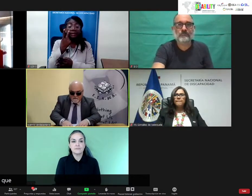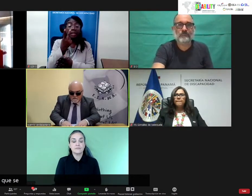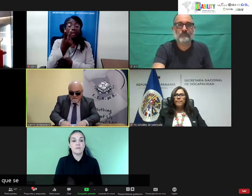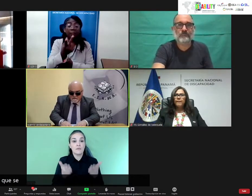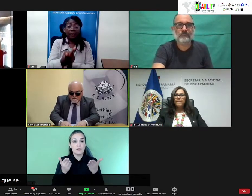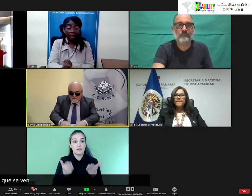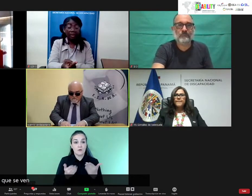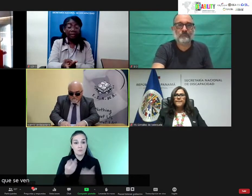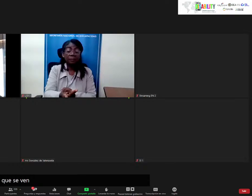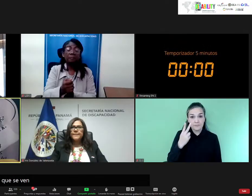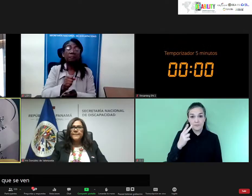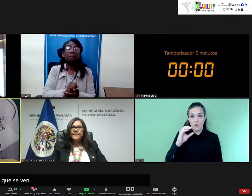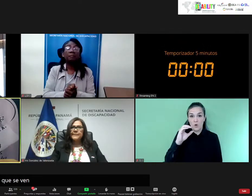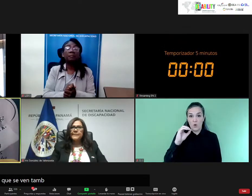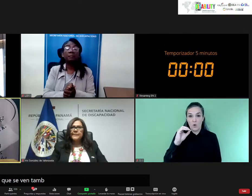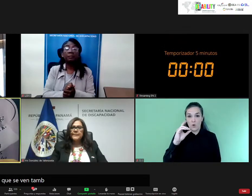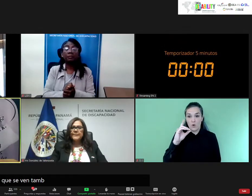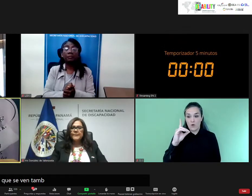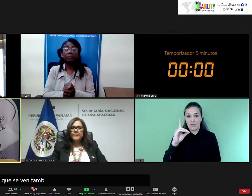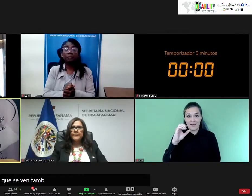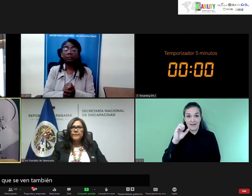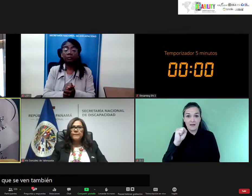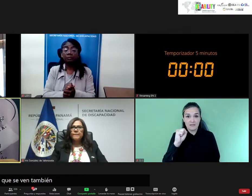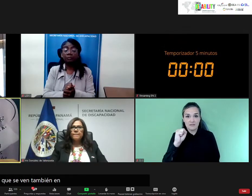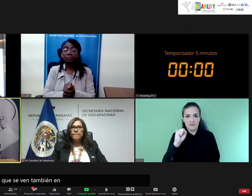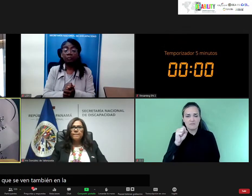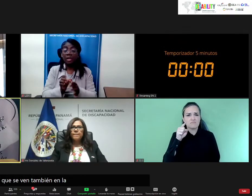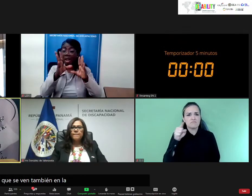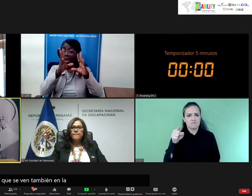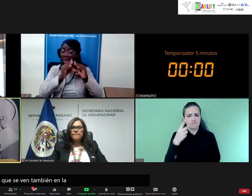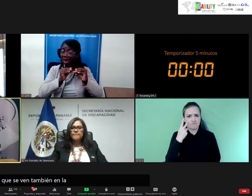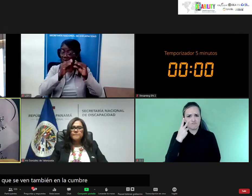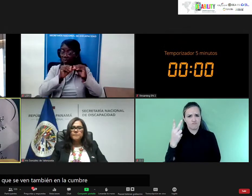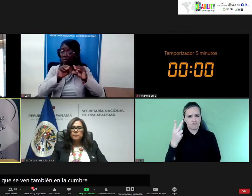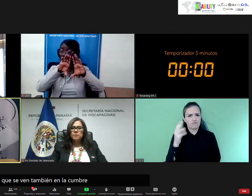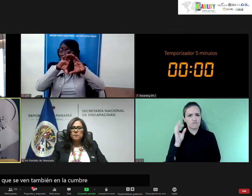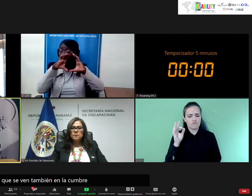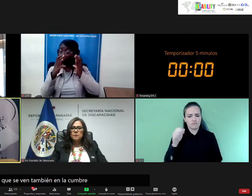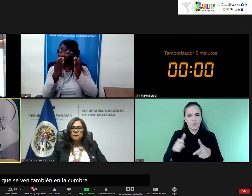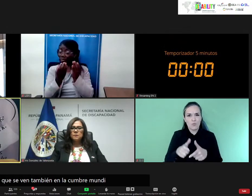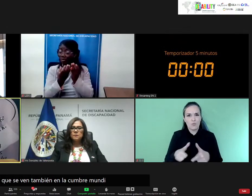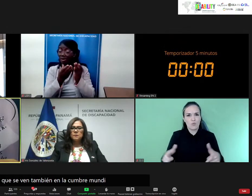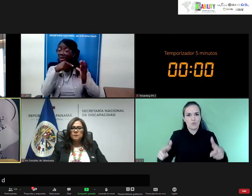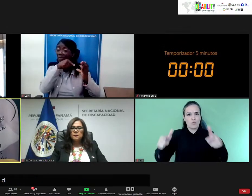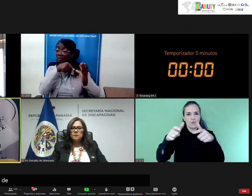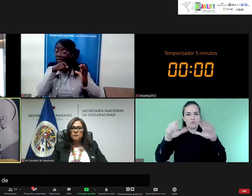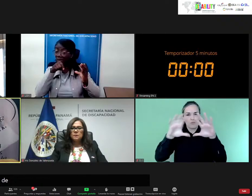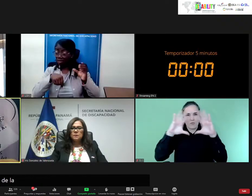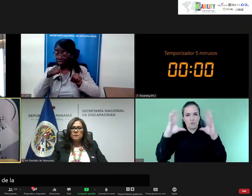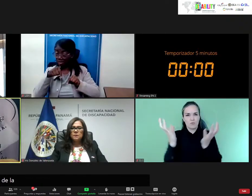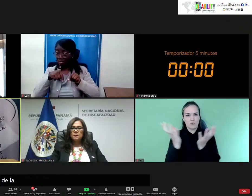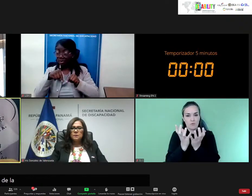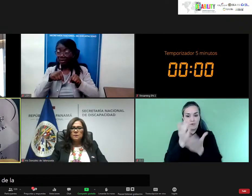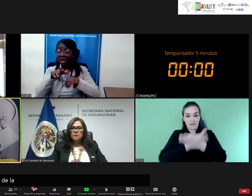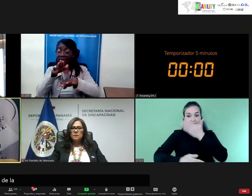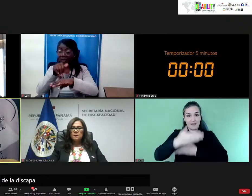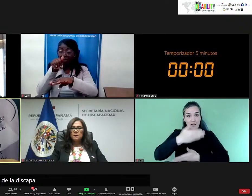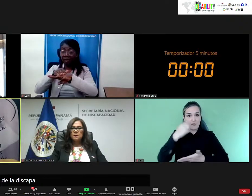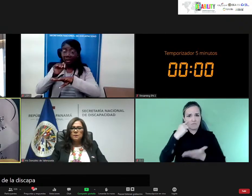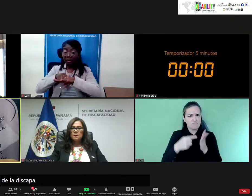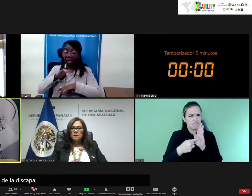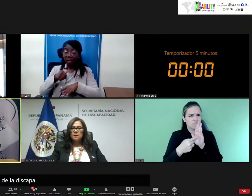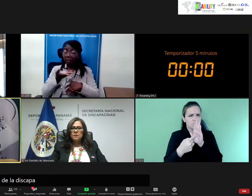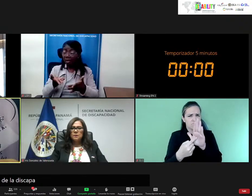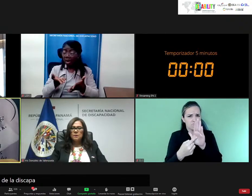stakeholders to commit to change so that we can make